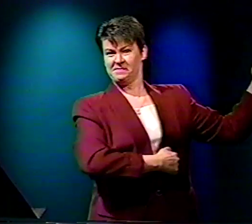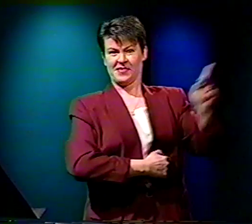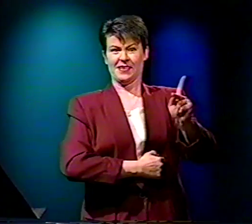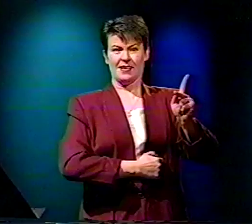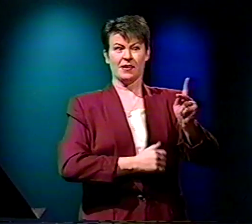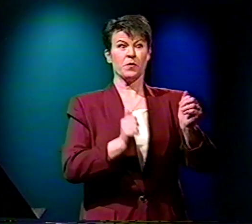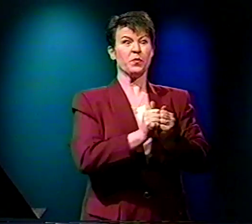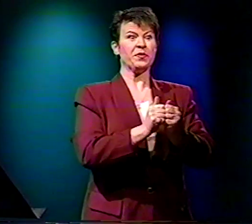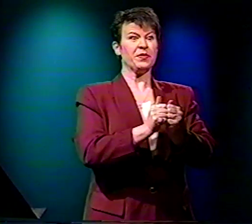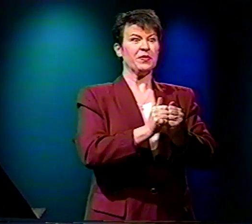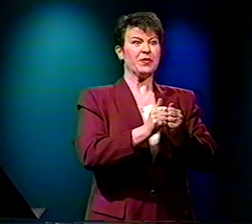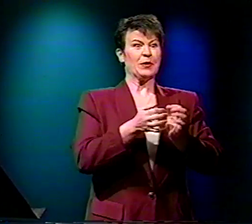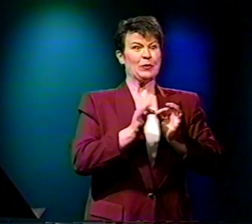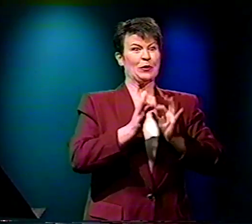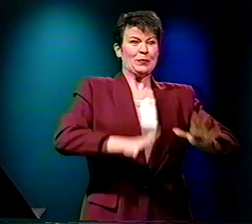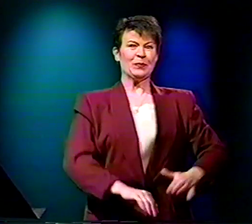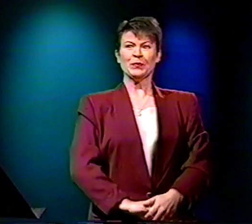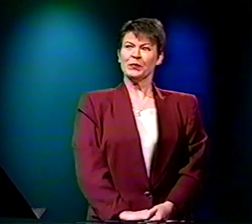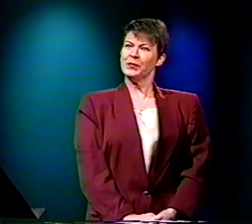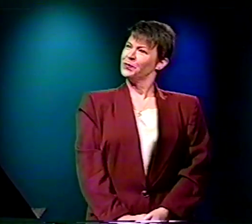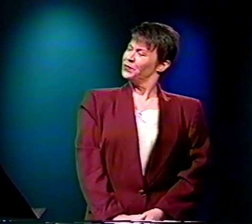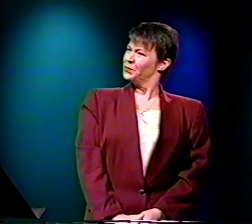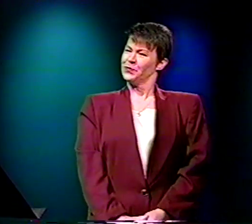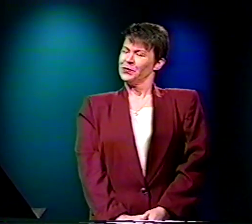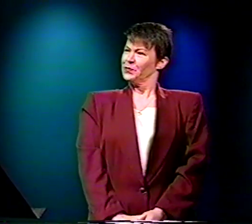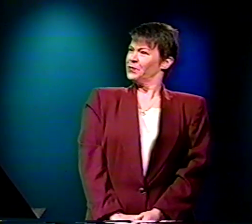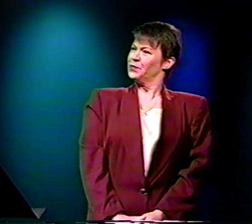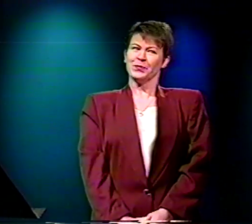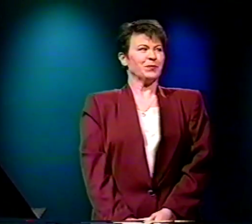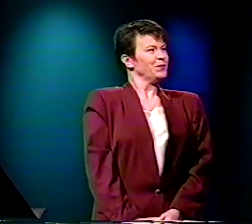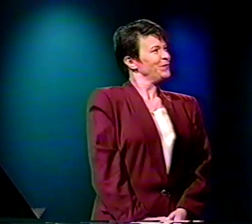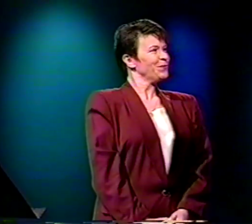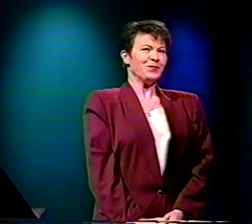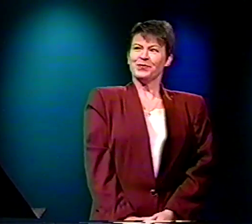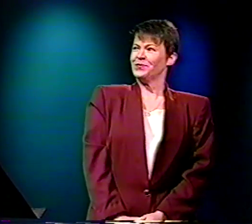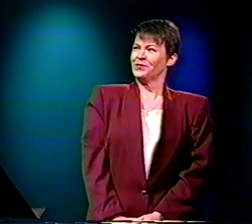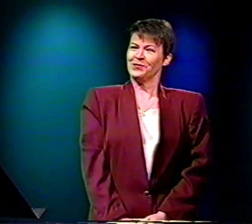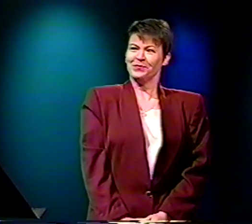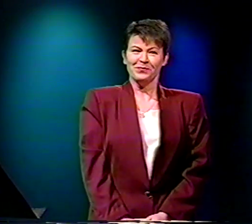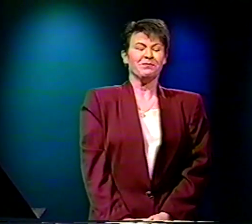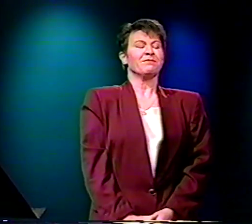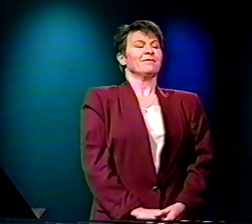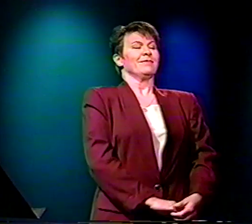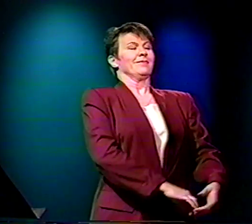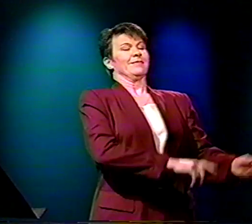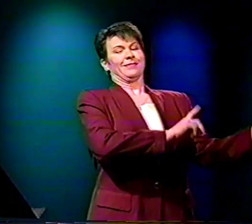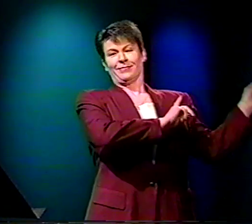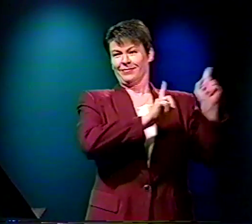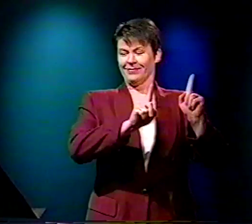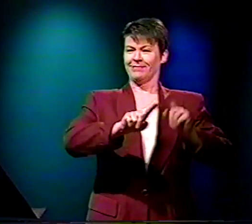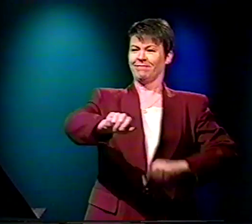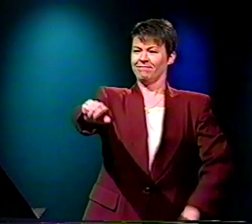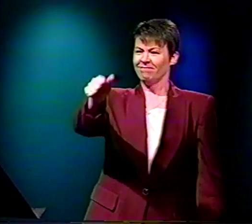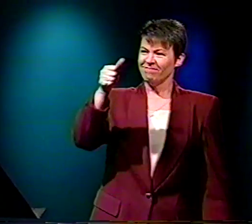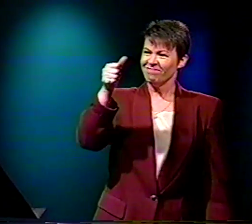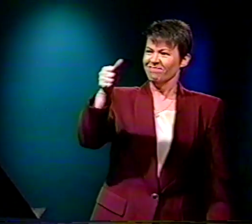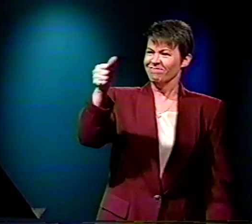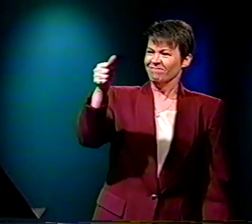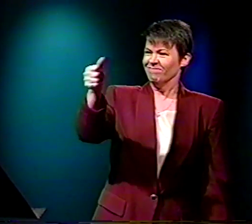later, he came back with an interpreter. Now, here was Miss Interpreter, and she was all ready and eager to work. And when they arrived, he rang